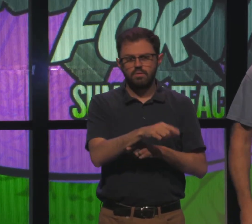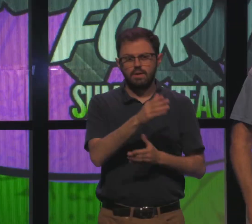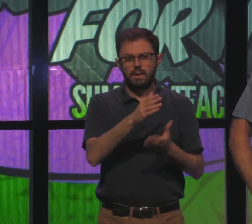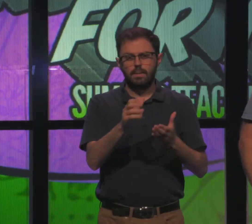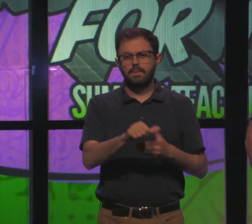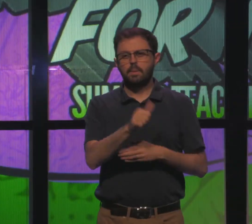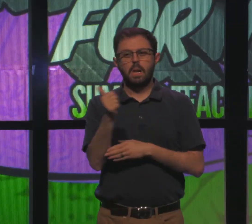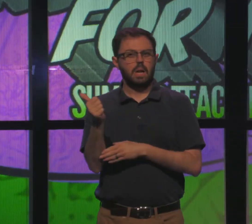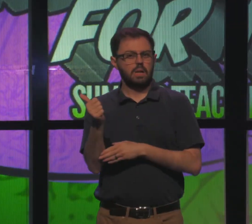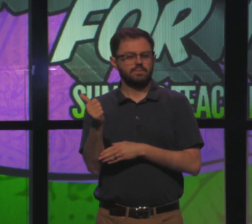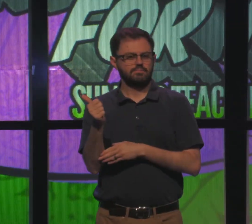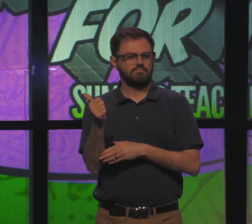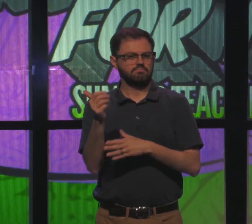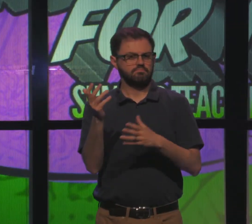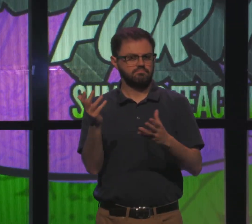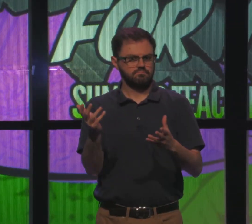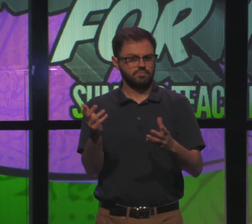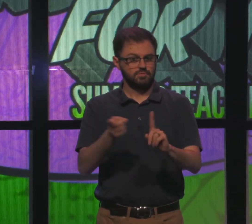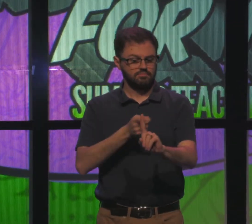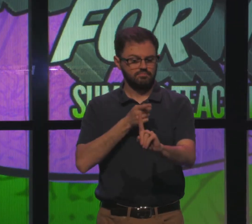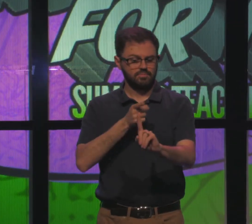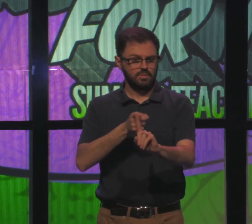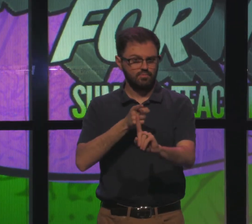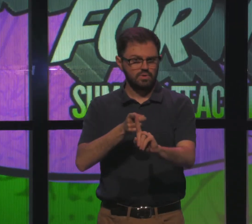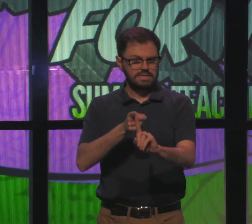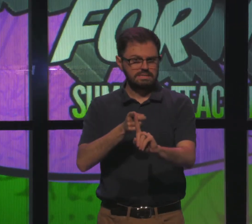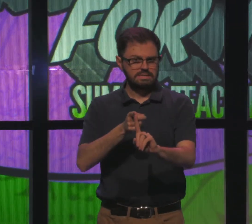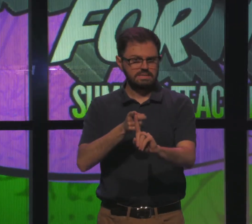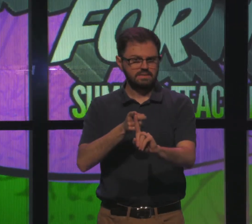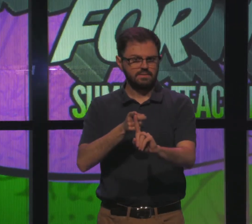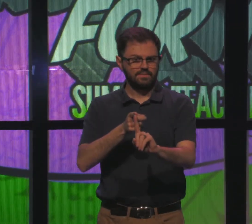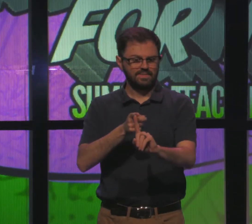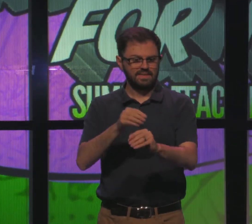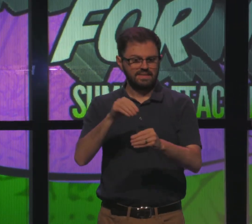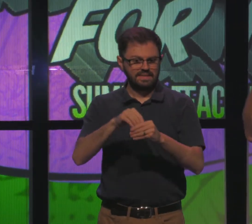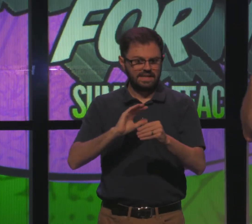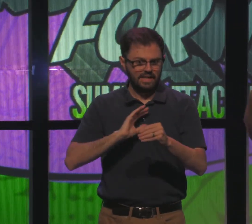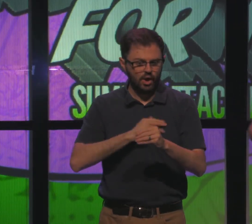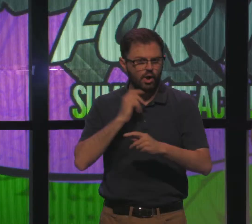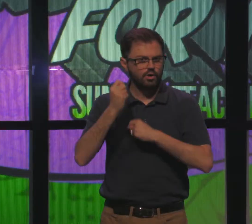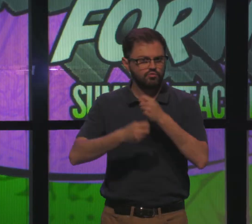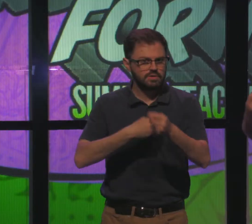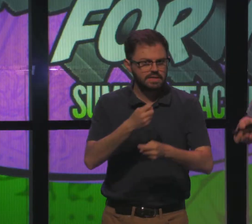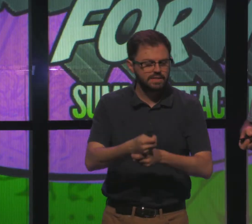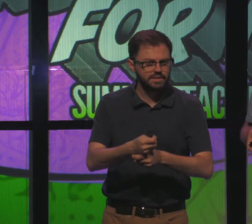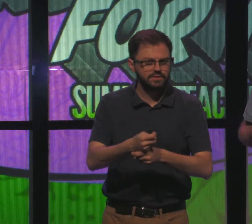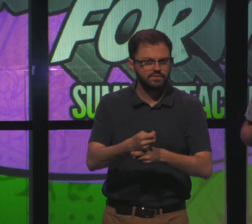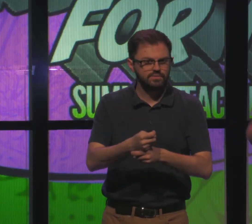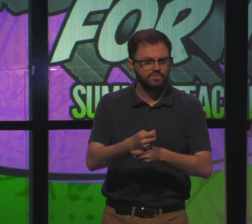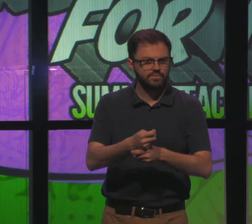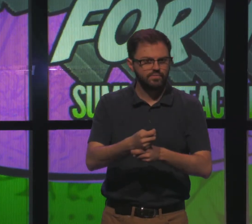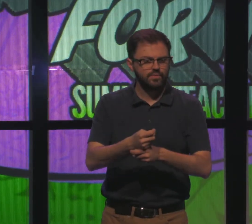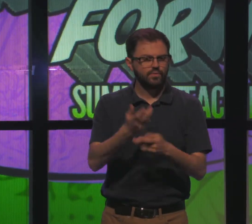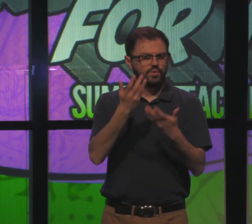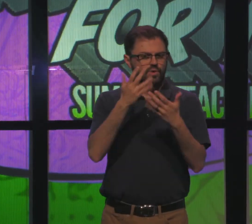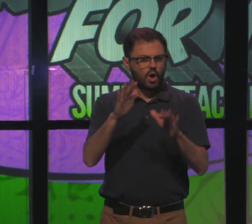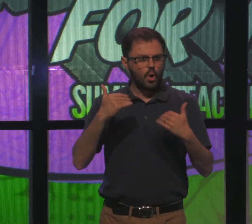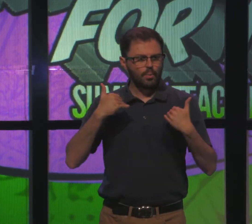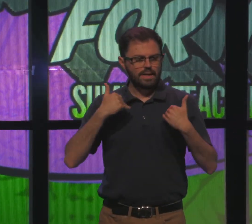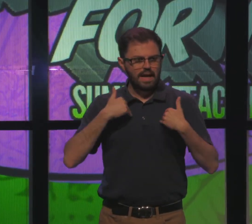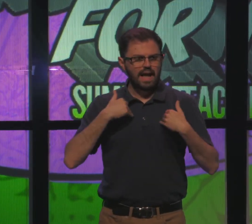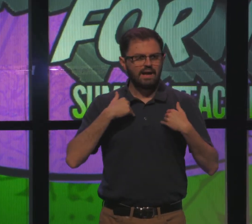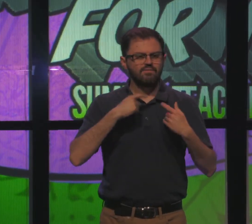So this highlights that within the tradition itself, there is an evolving understanding of the